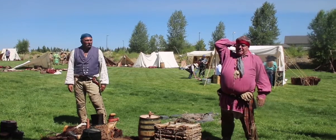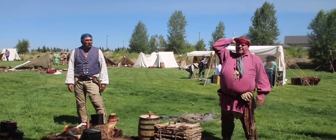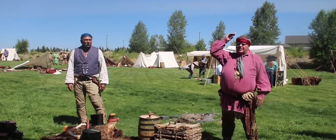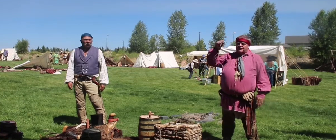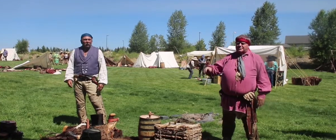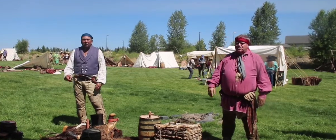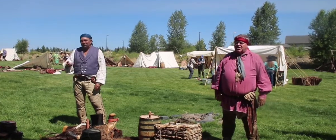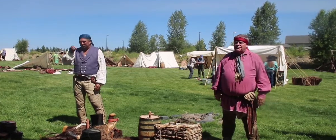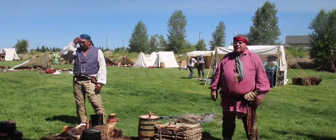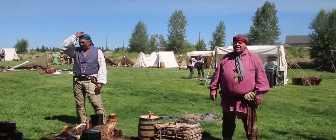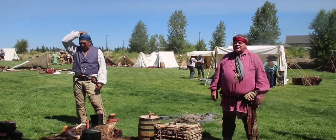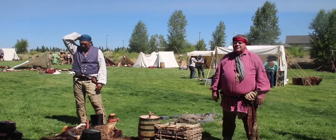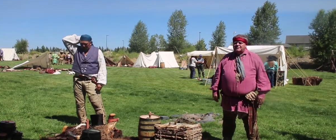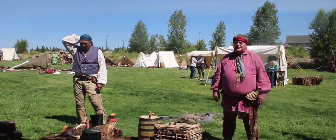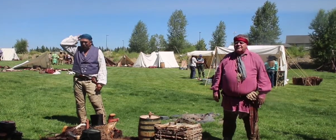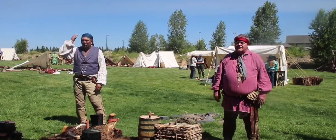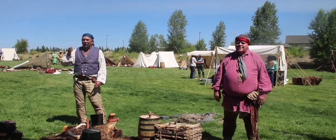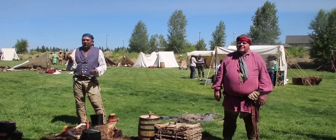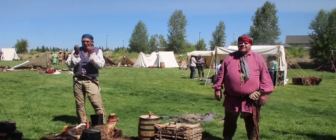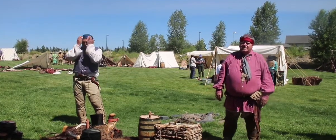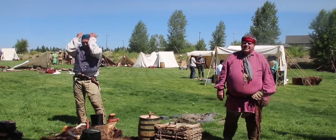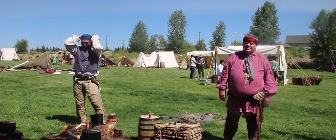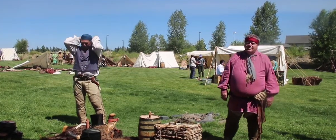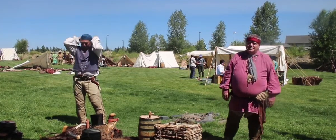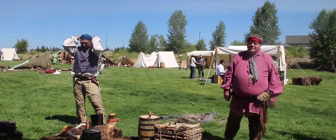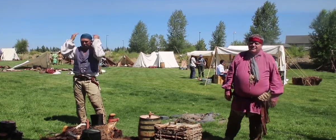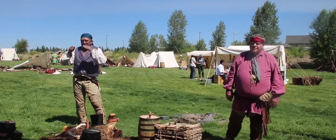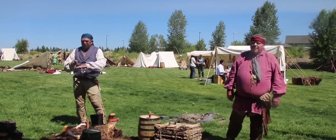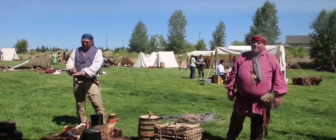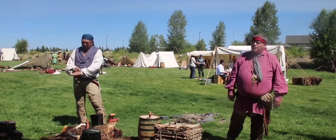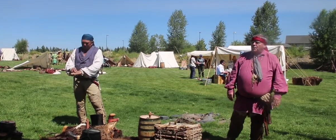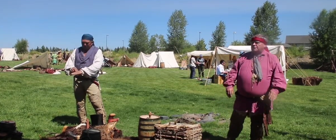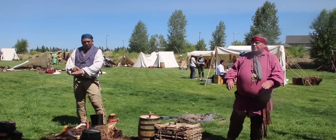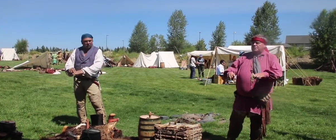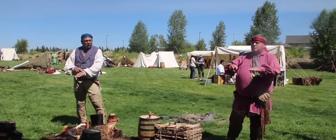The Pawnee. They shave their heads. They shave their head. What about the Blackfeet? Blackfeet. Oh, that's an easy one.